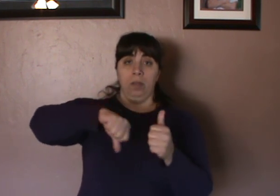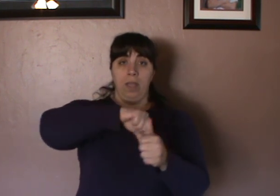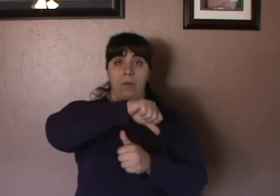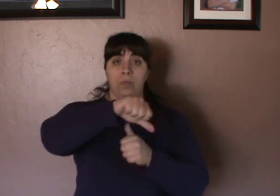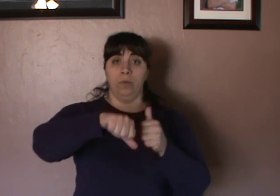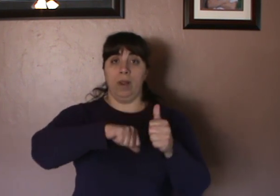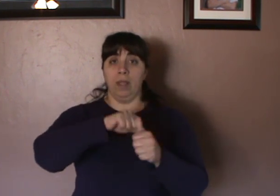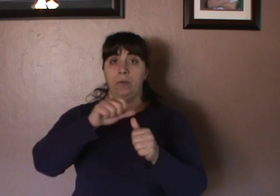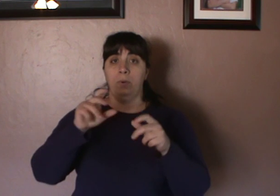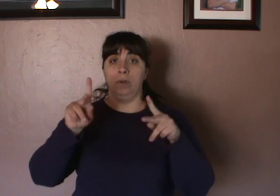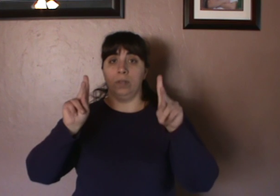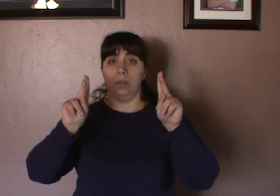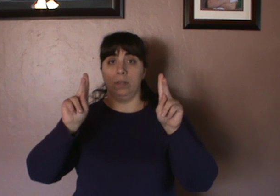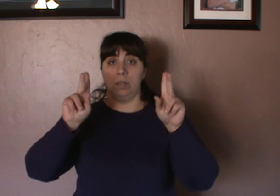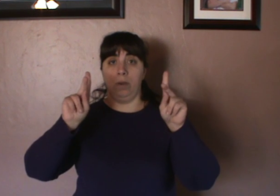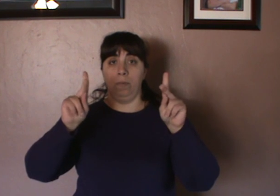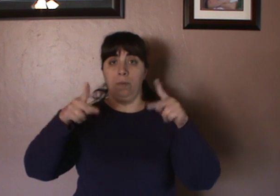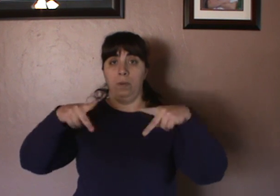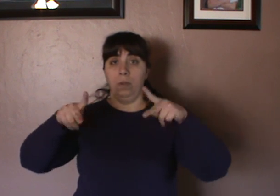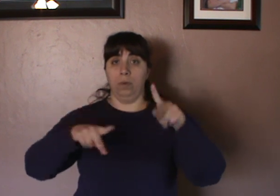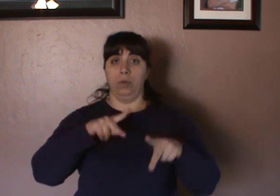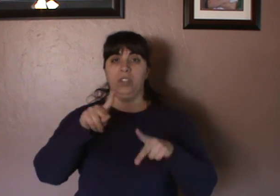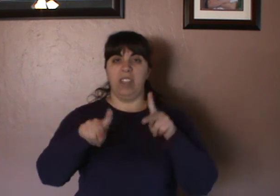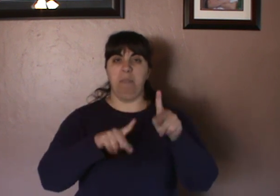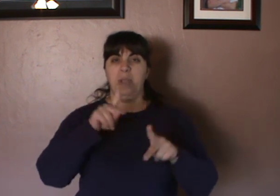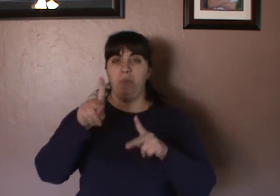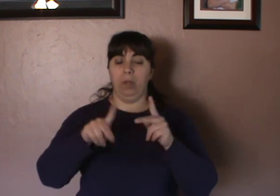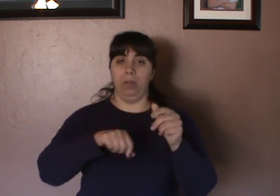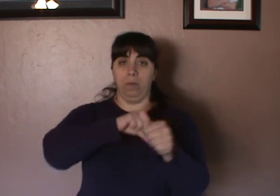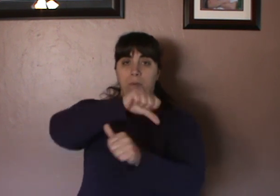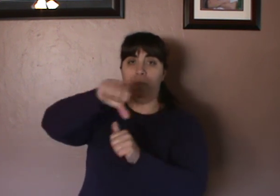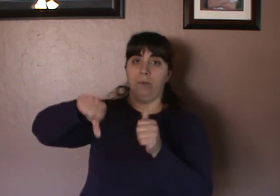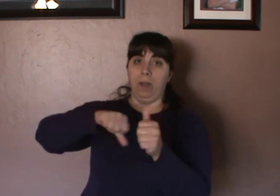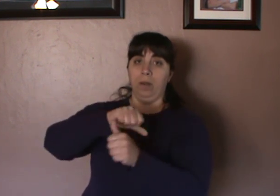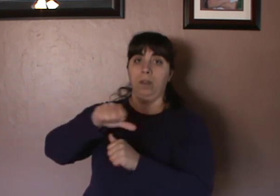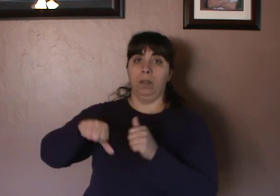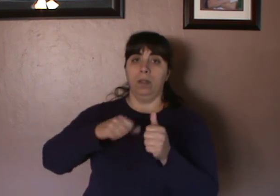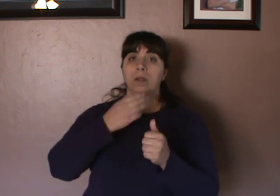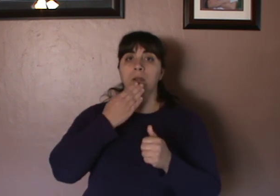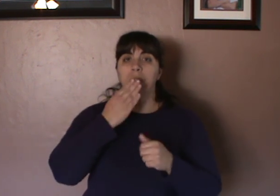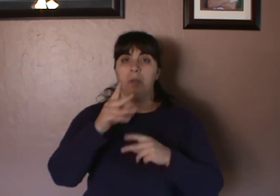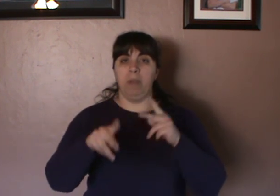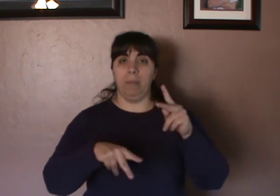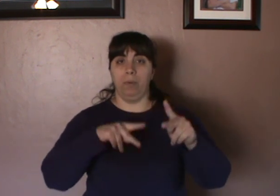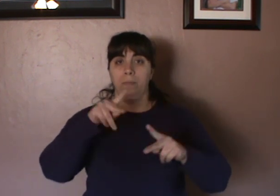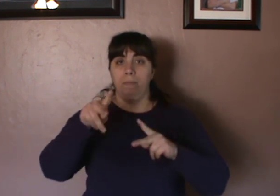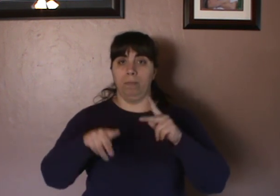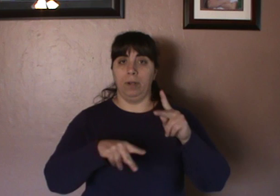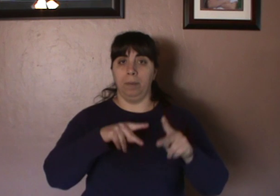hang with the right cohorts. So we're just saying people. You'll be around good people, right?